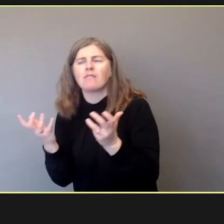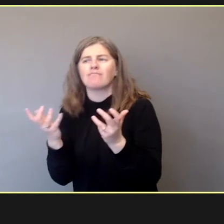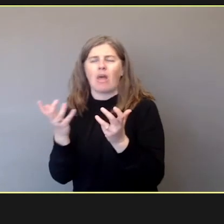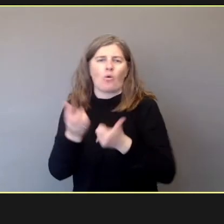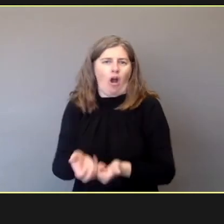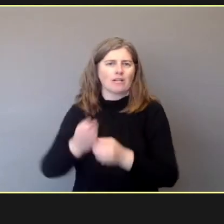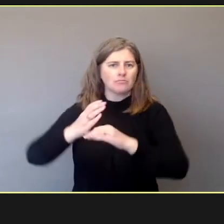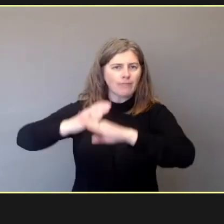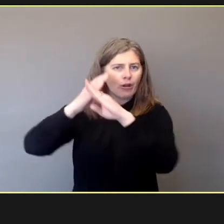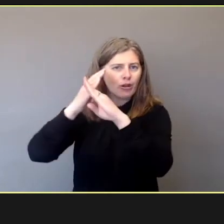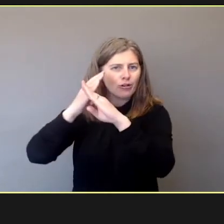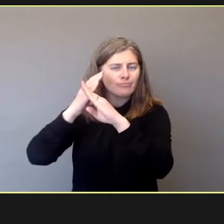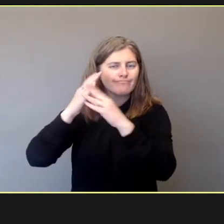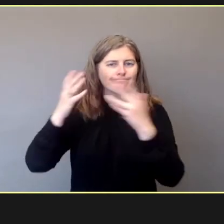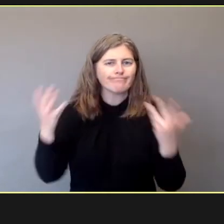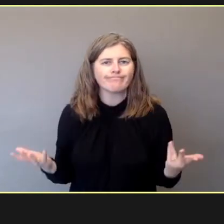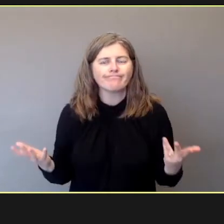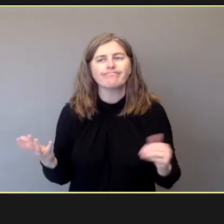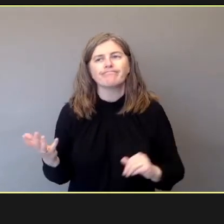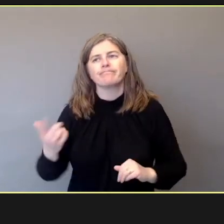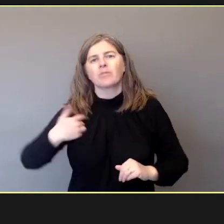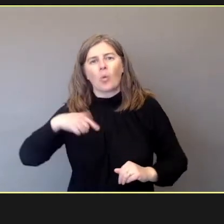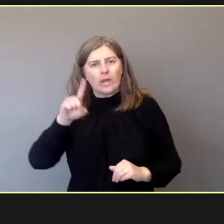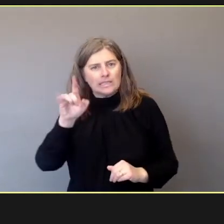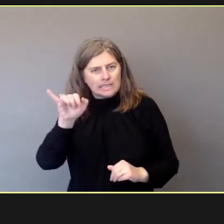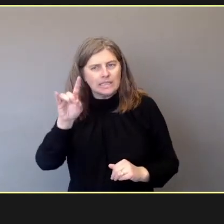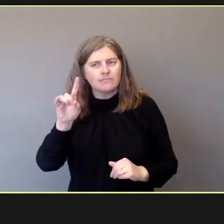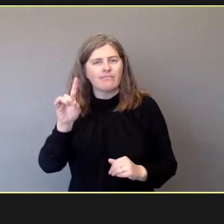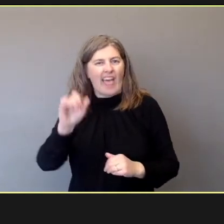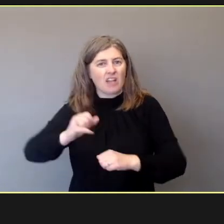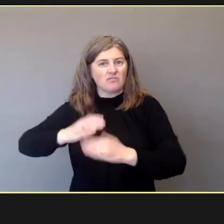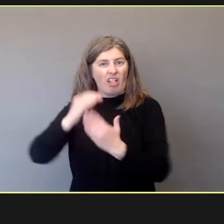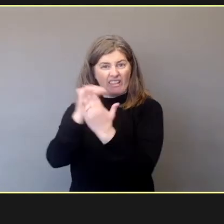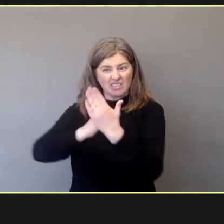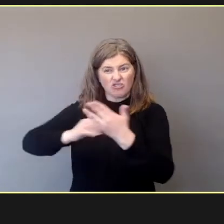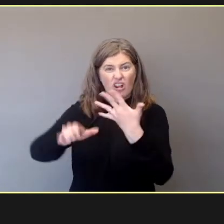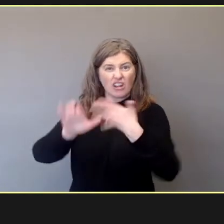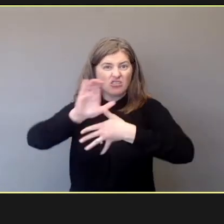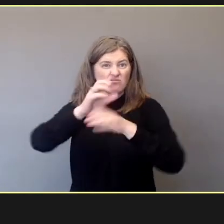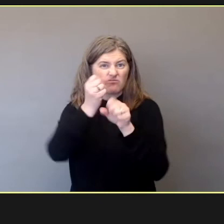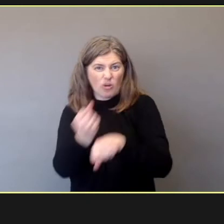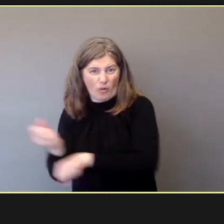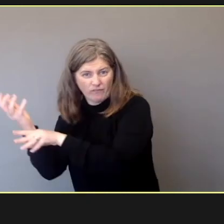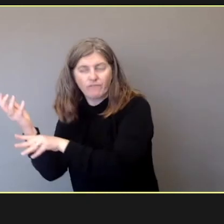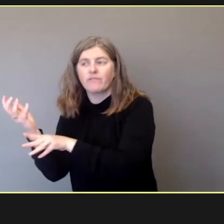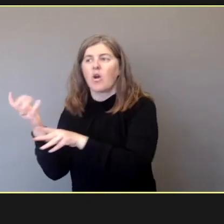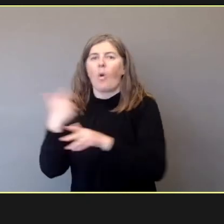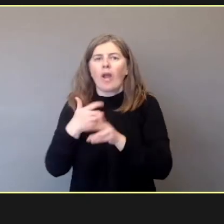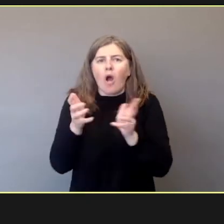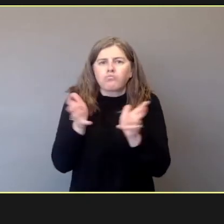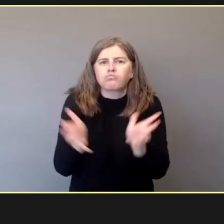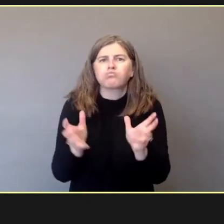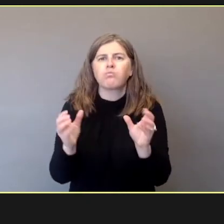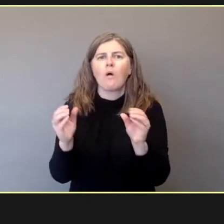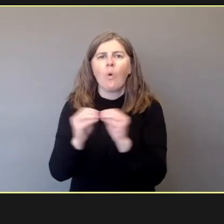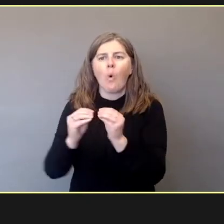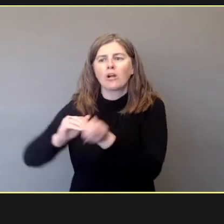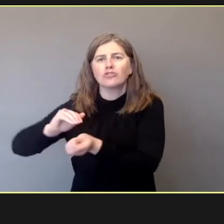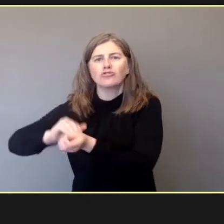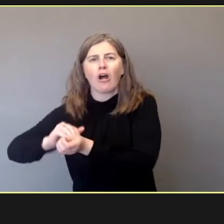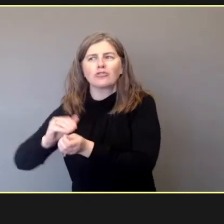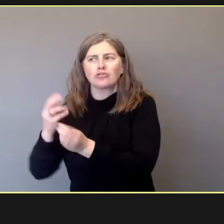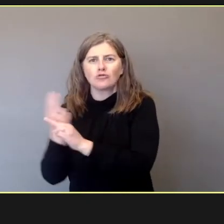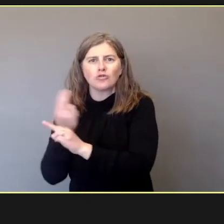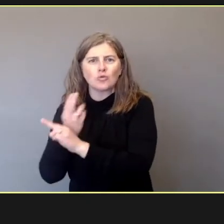barrier. We did take that away a couple of weeks ago. We are encouraging more provider